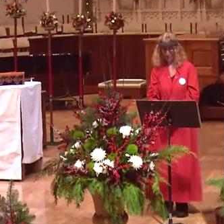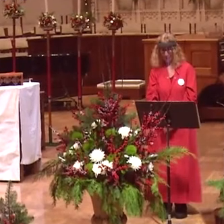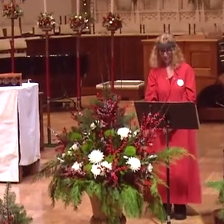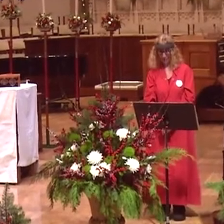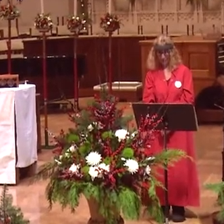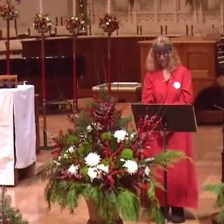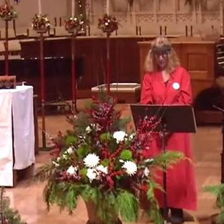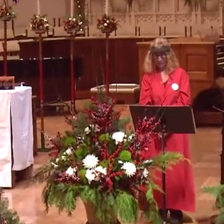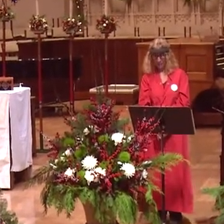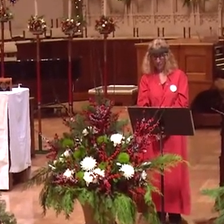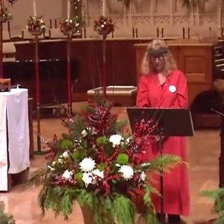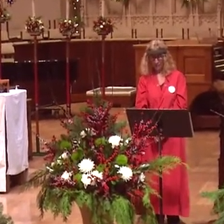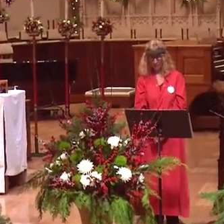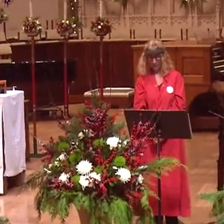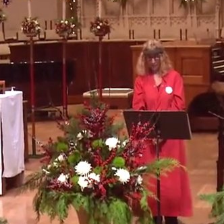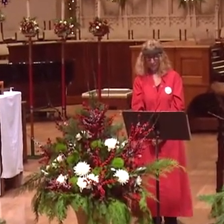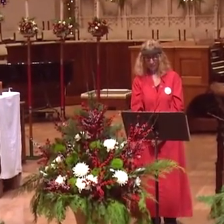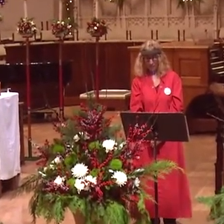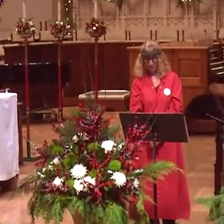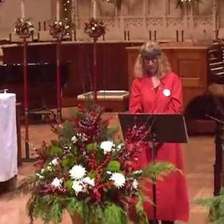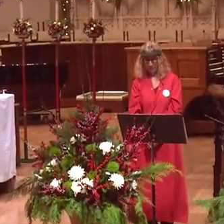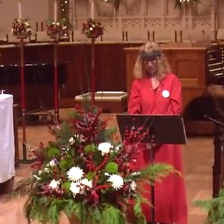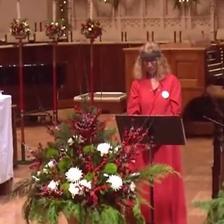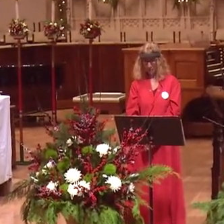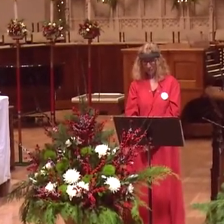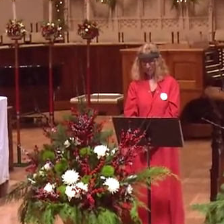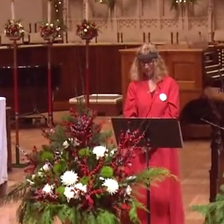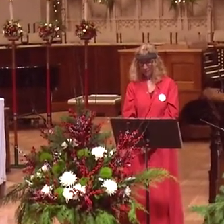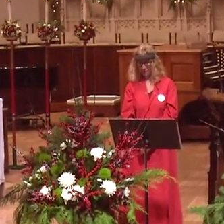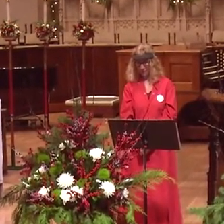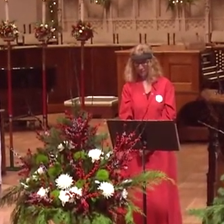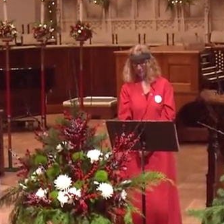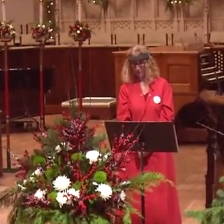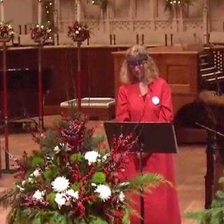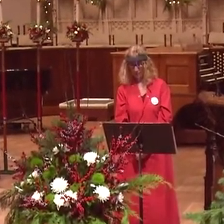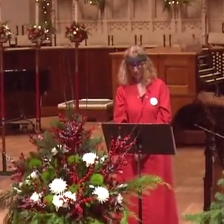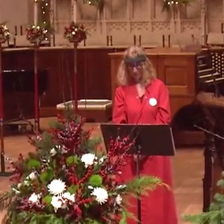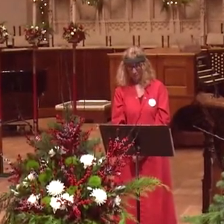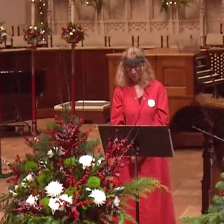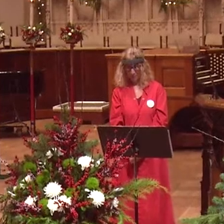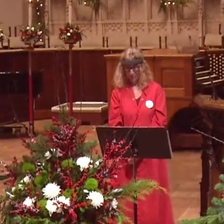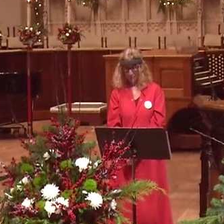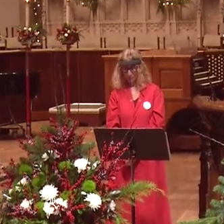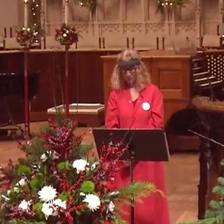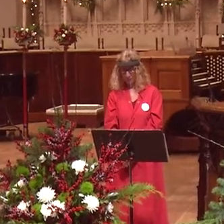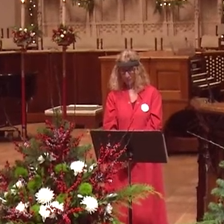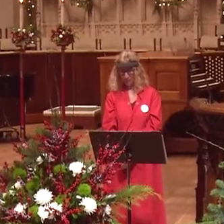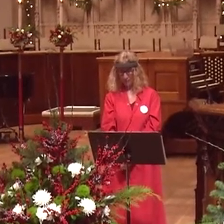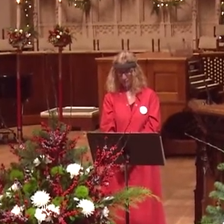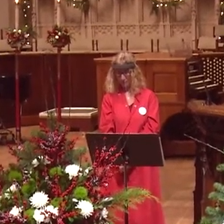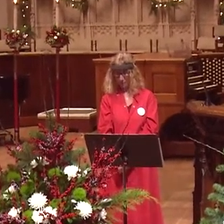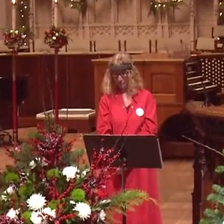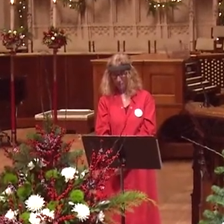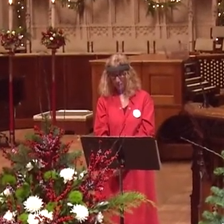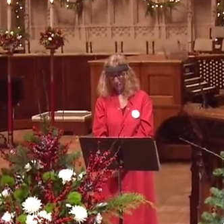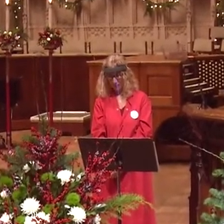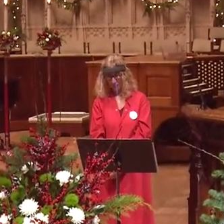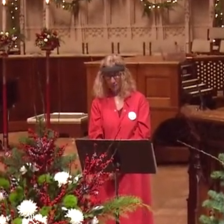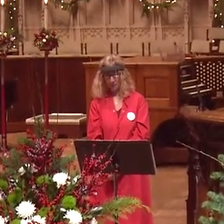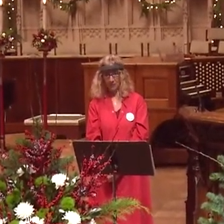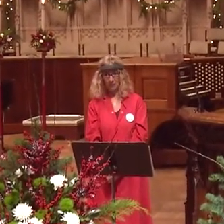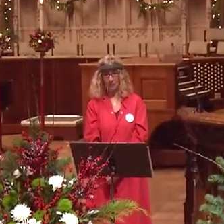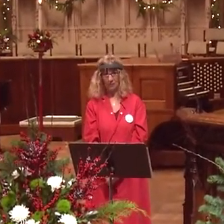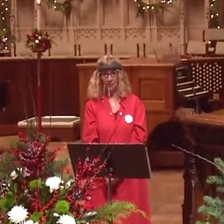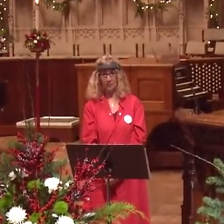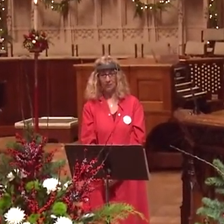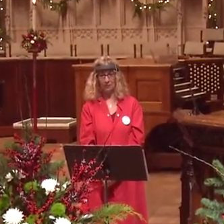A veces nuestros temores, inseguridades o ansiedades nos cierran a las posibilidades de ver a un Jesús que viene a